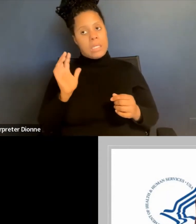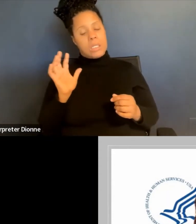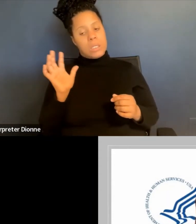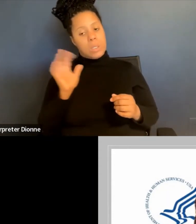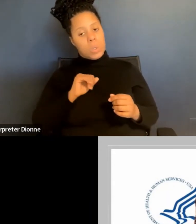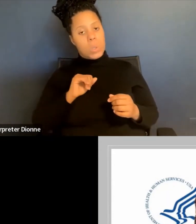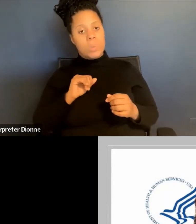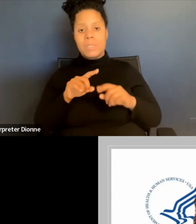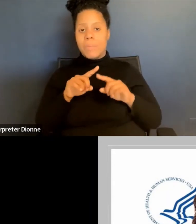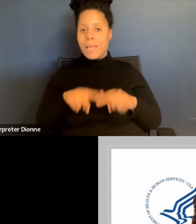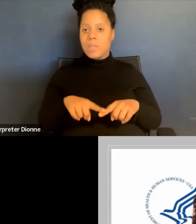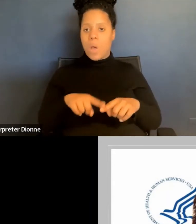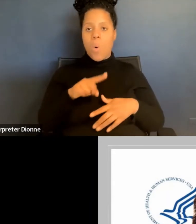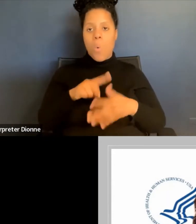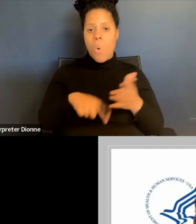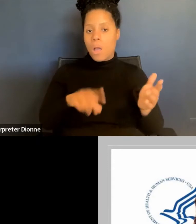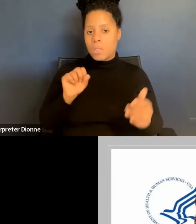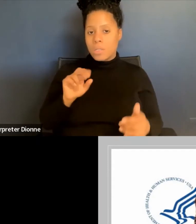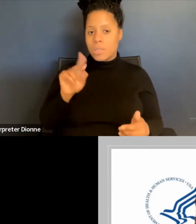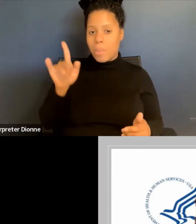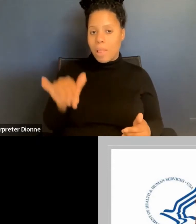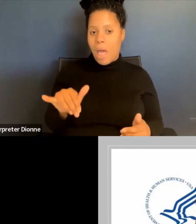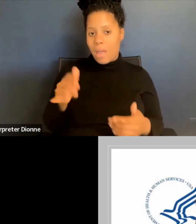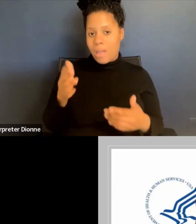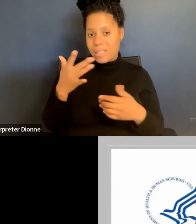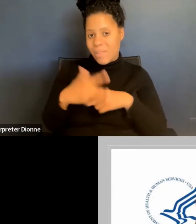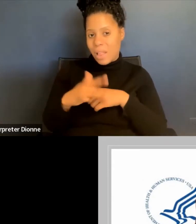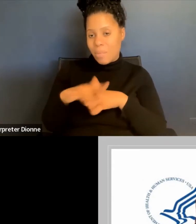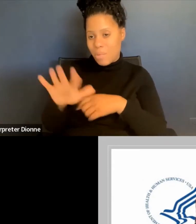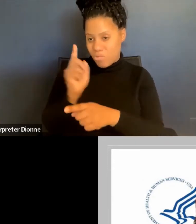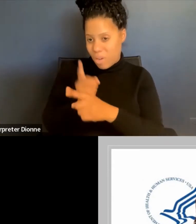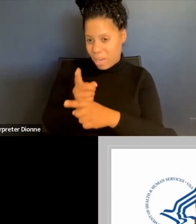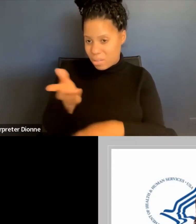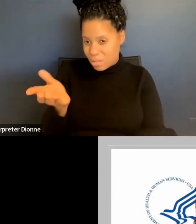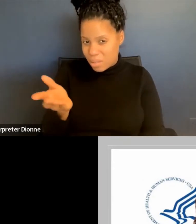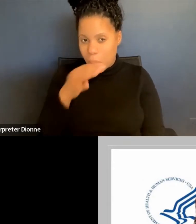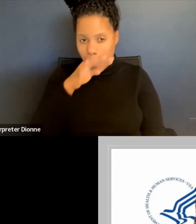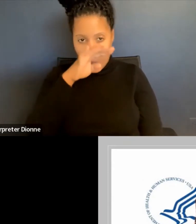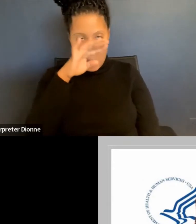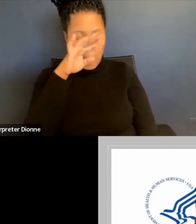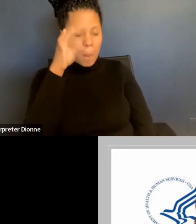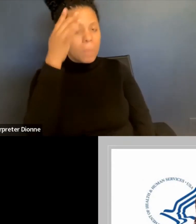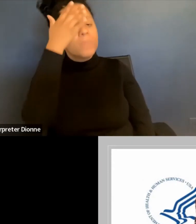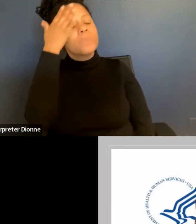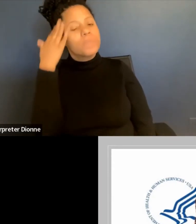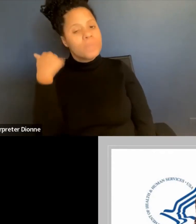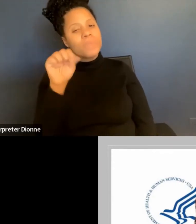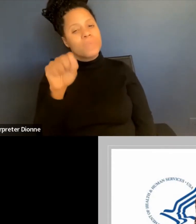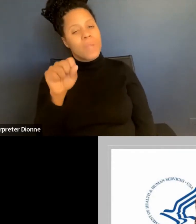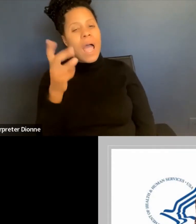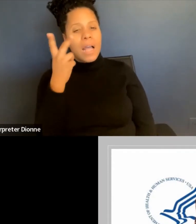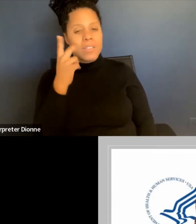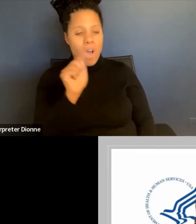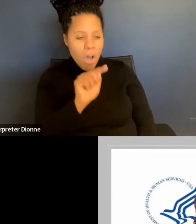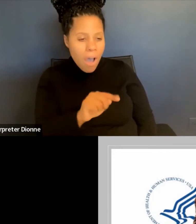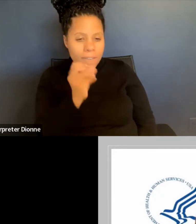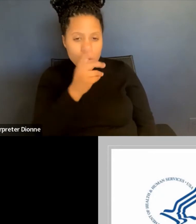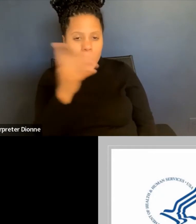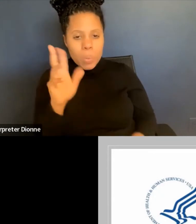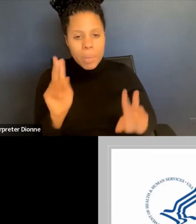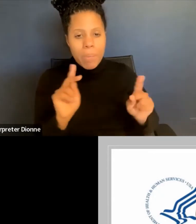supply there is. But Michelle, anything you want to add to that? Yeah, I saw a few questions to this effect. I